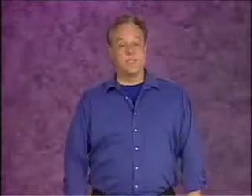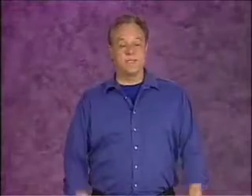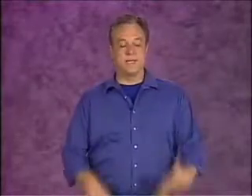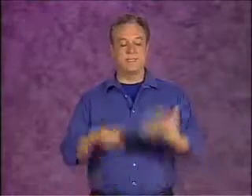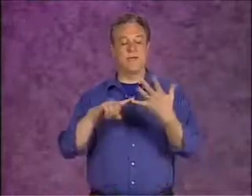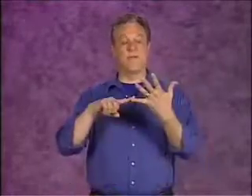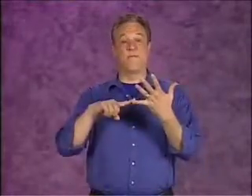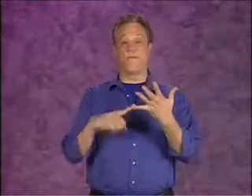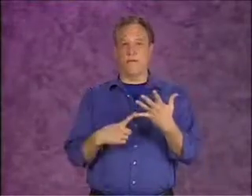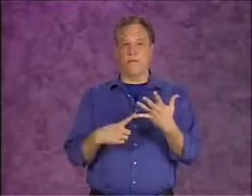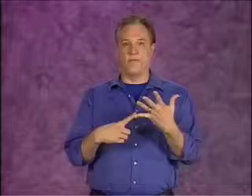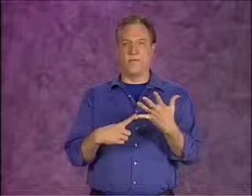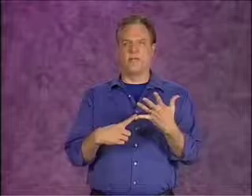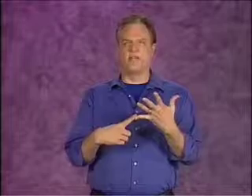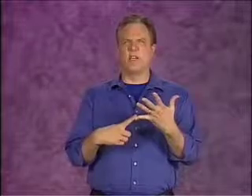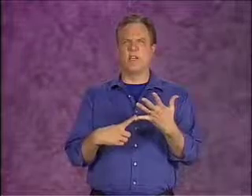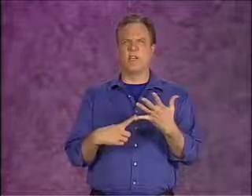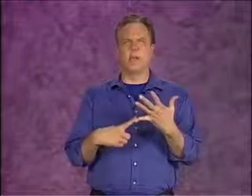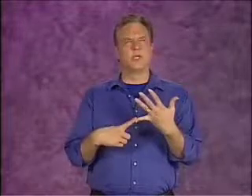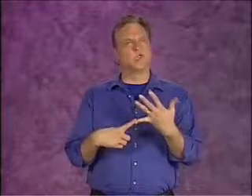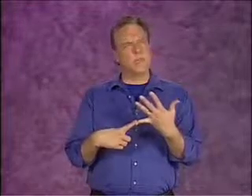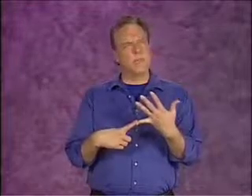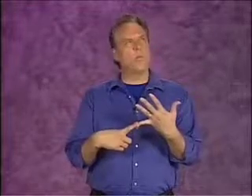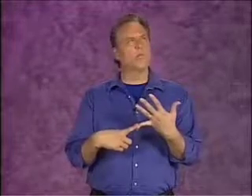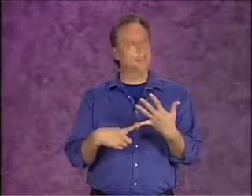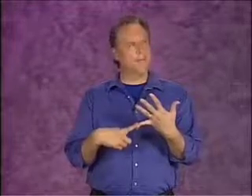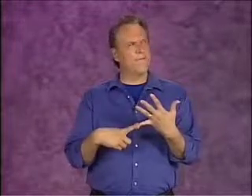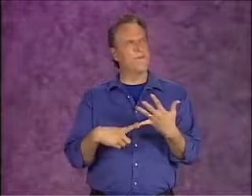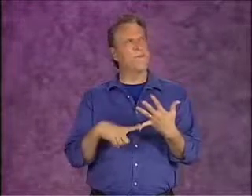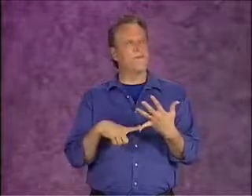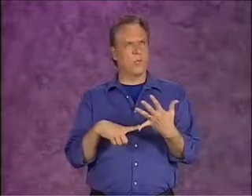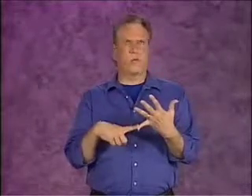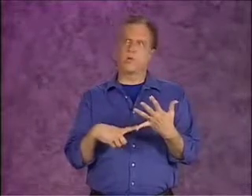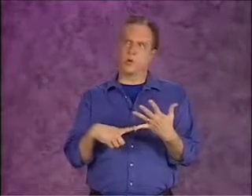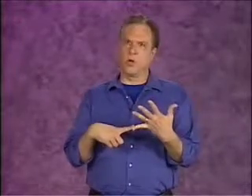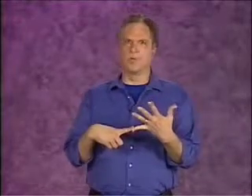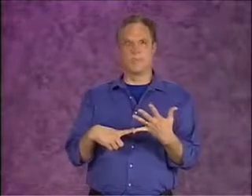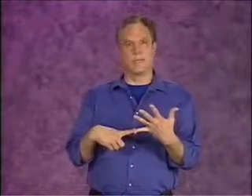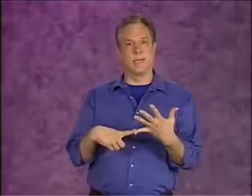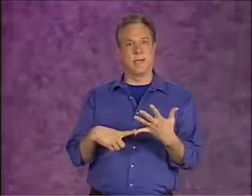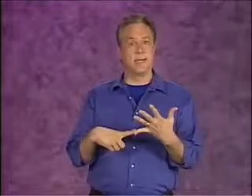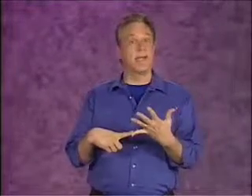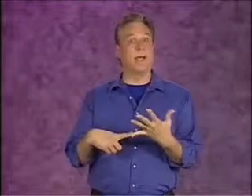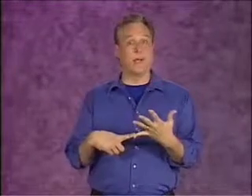This is the fifth, as in Jimmy was the fifth one to cross the line. Yeah.